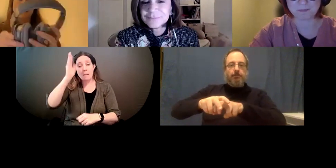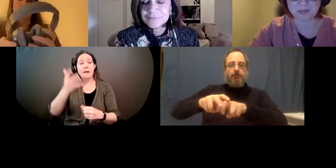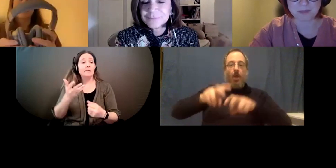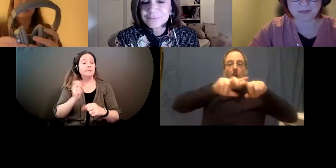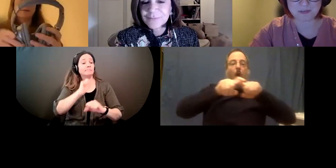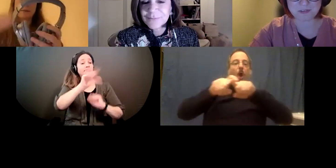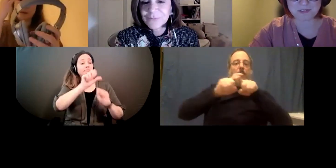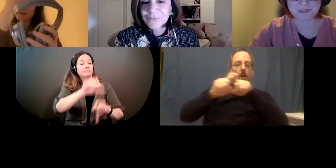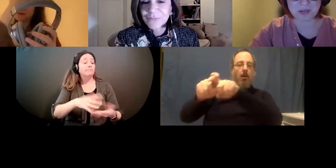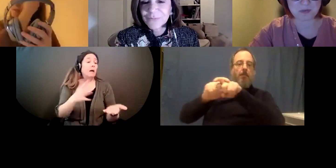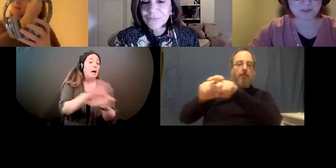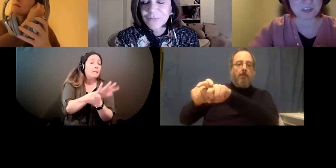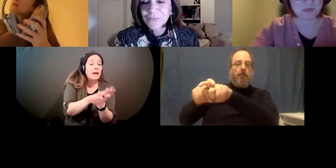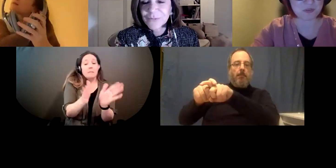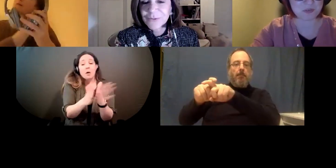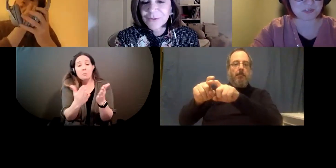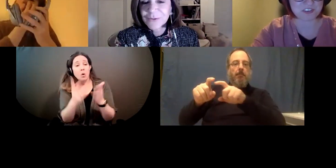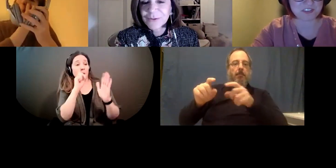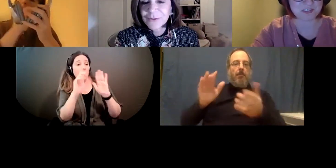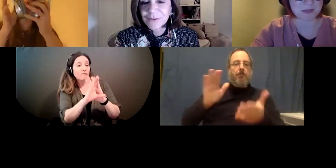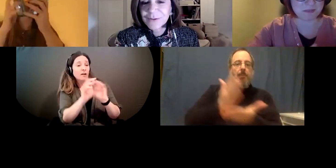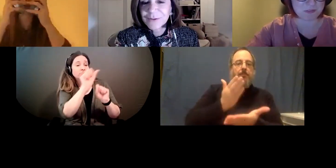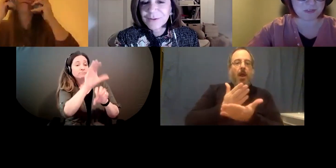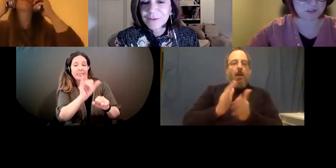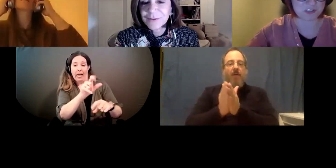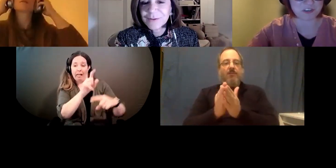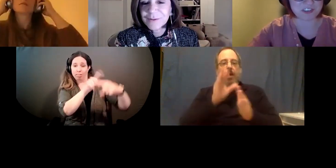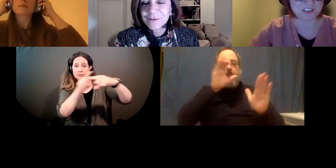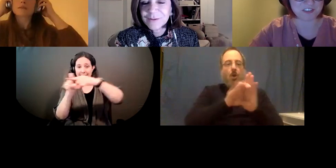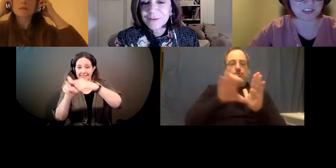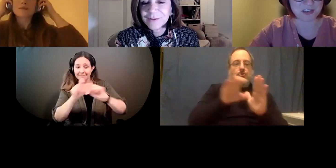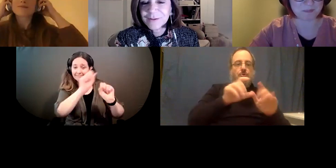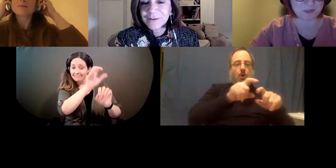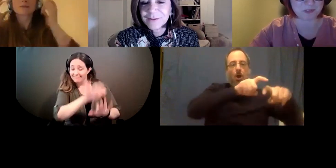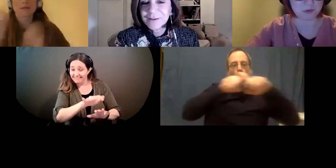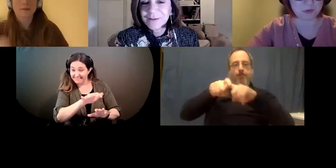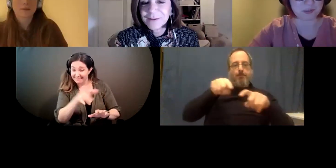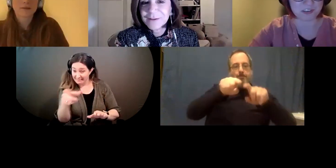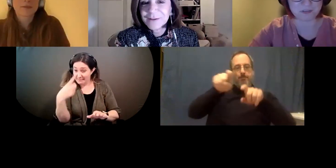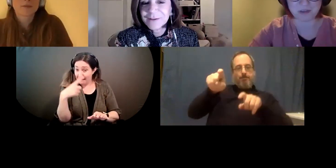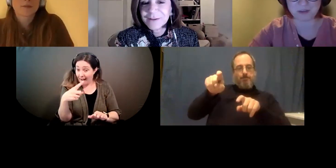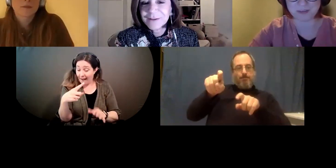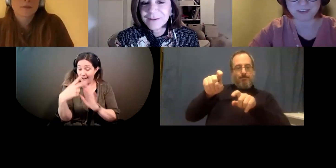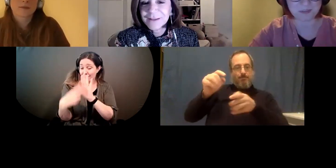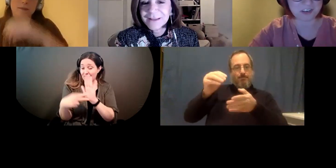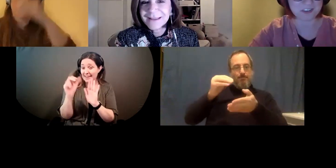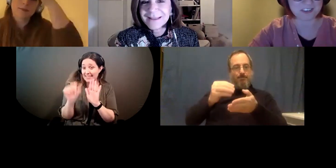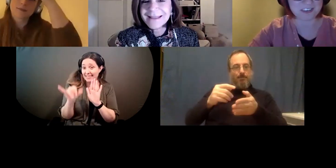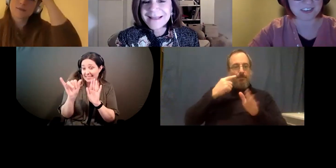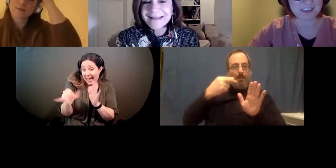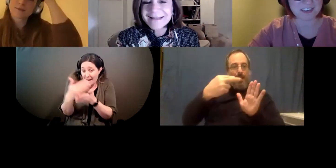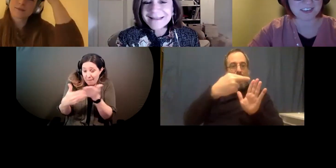and papers. So I wonder if you could just maybe read for the audience this small fragment for